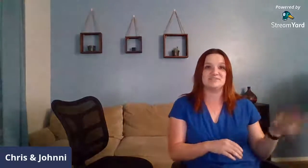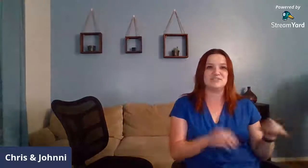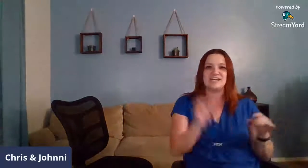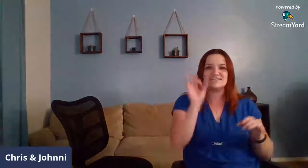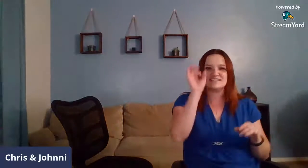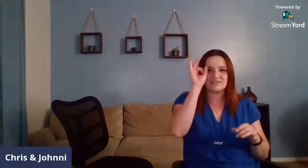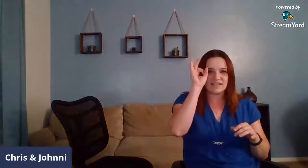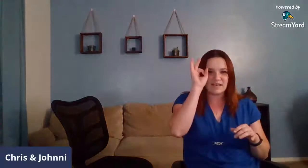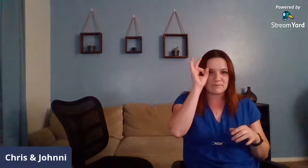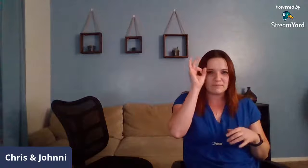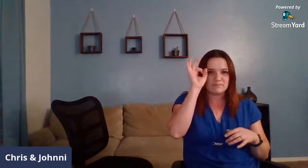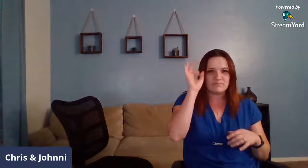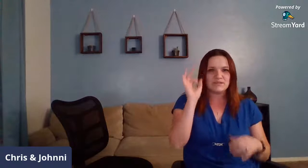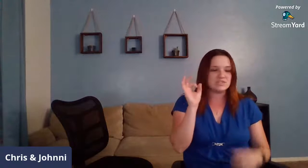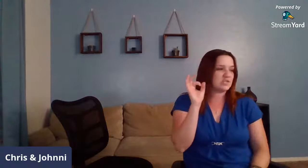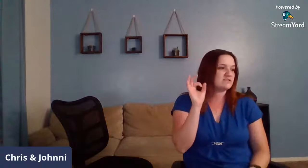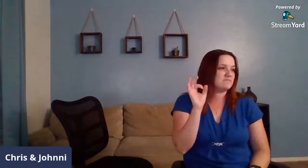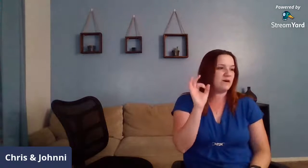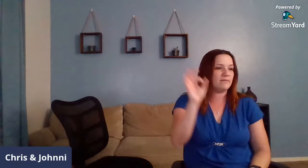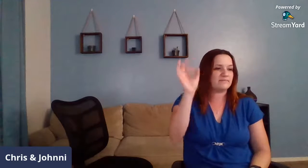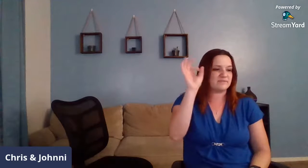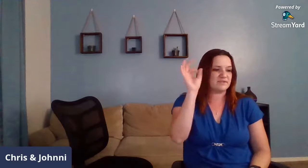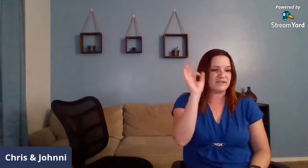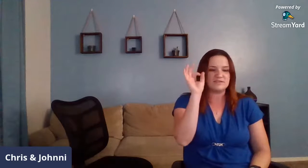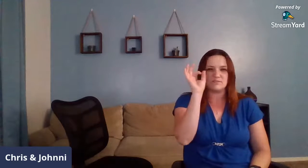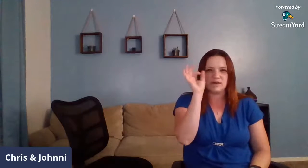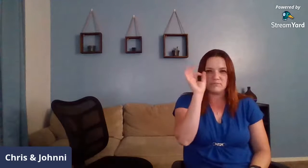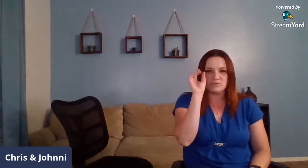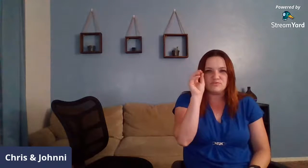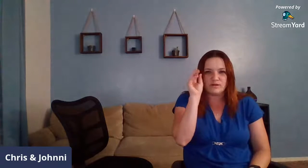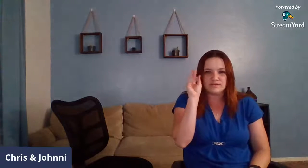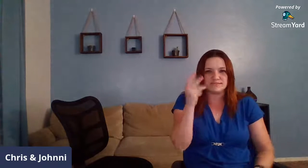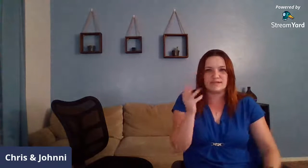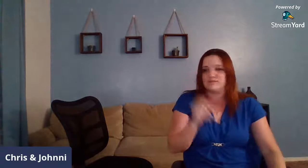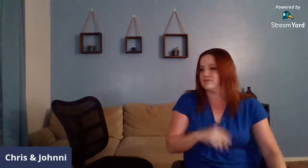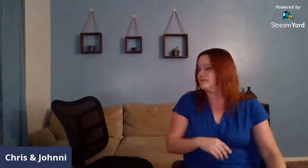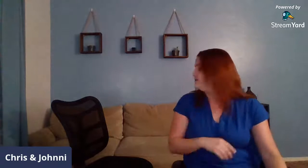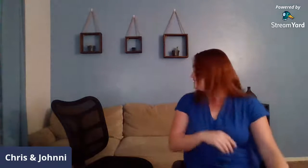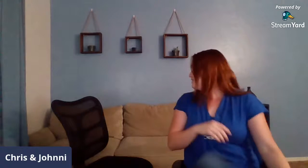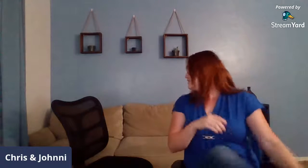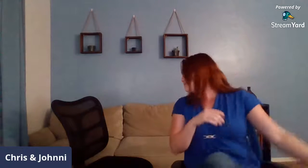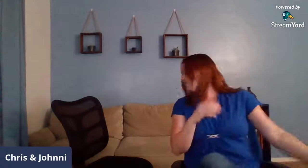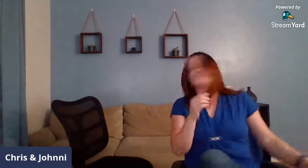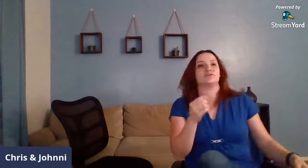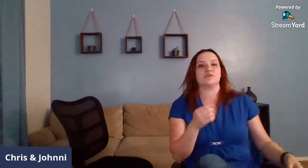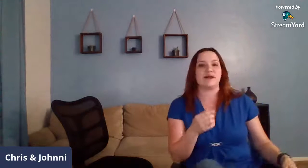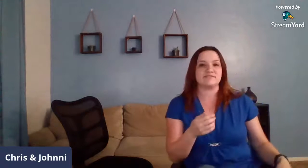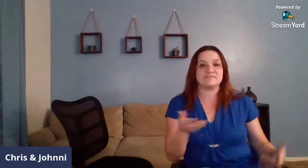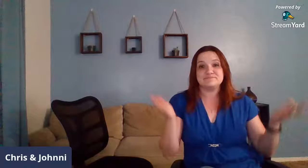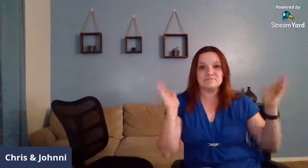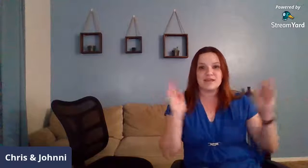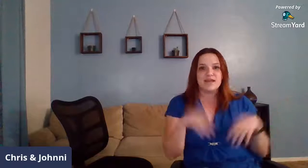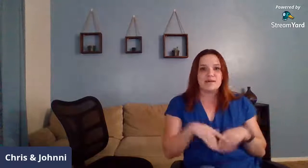She has these little, like, she calls them pom-poms, but they're like these little poof balls. I don't know. They're for arts and crafts.